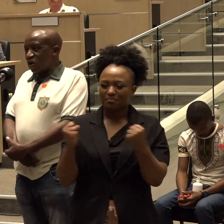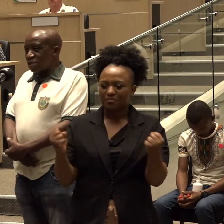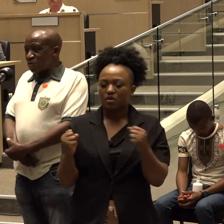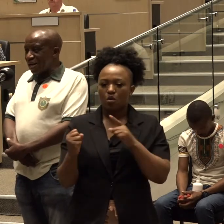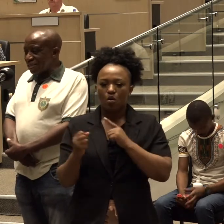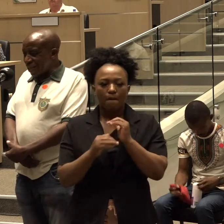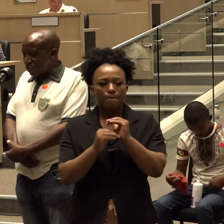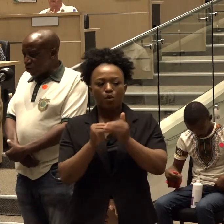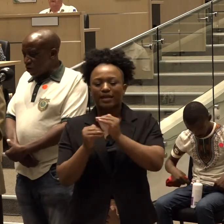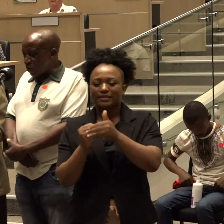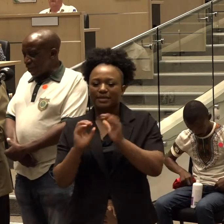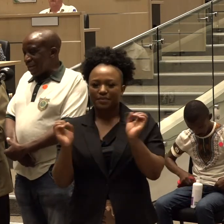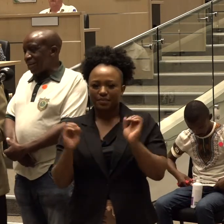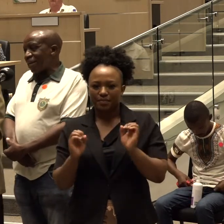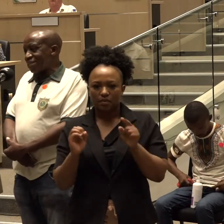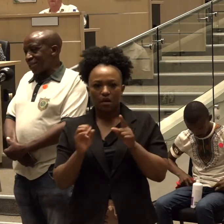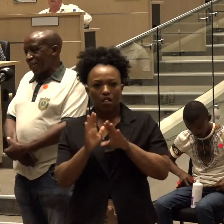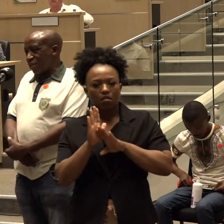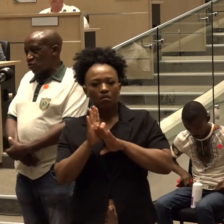foreign